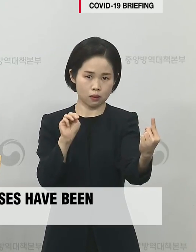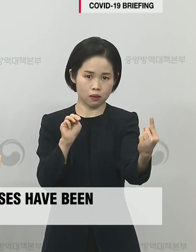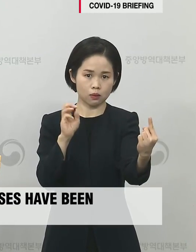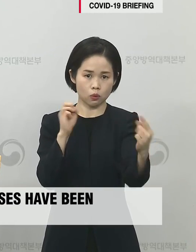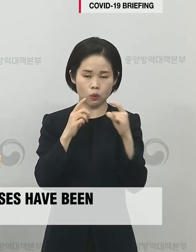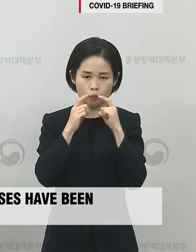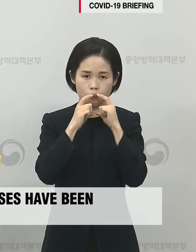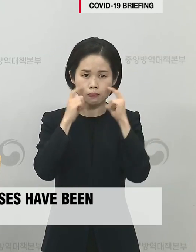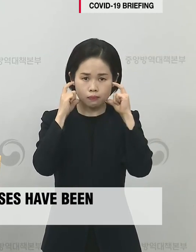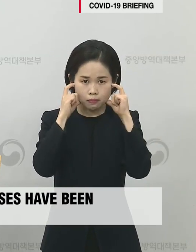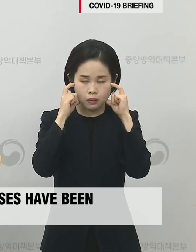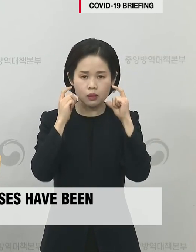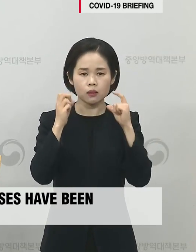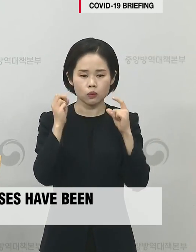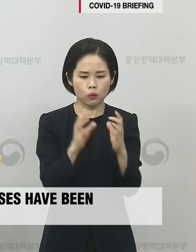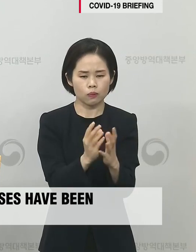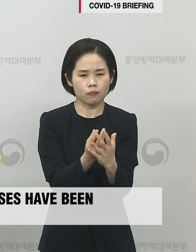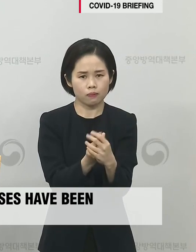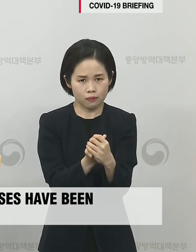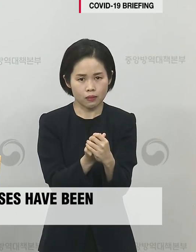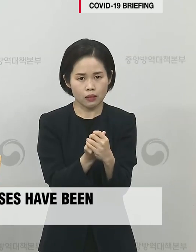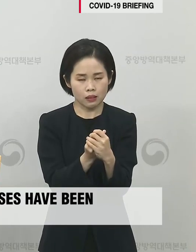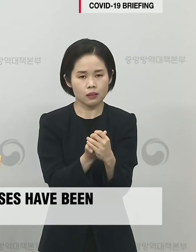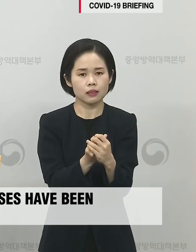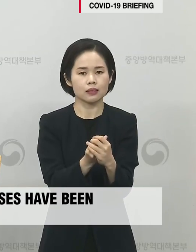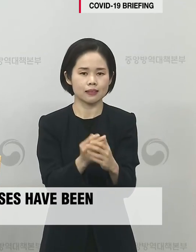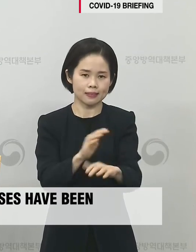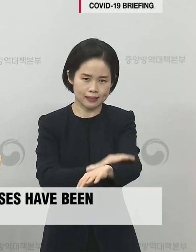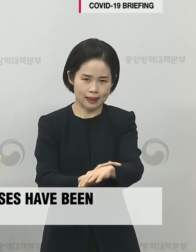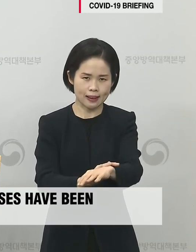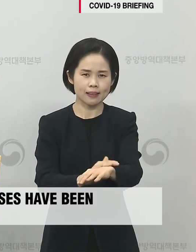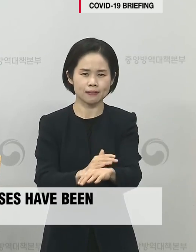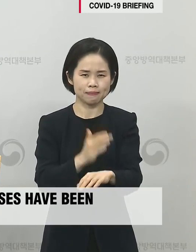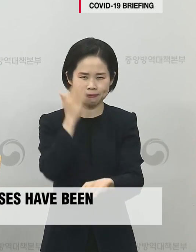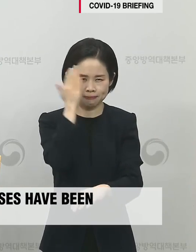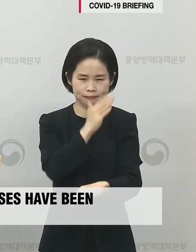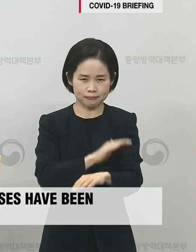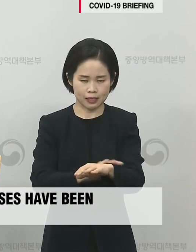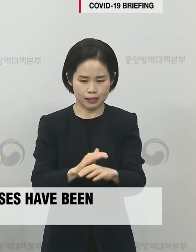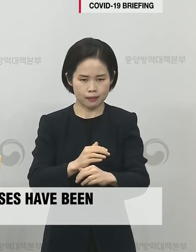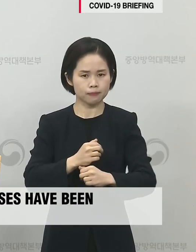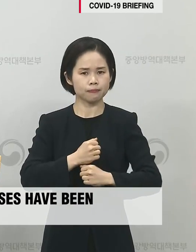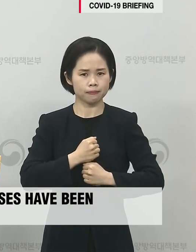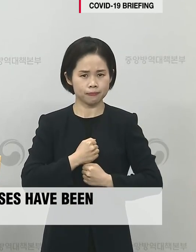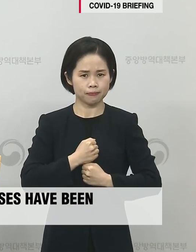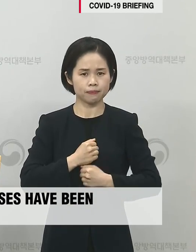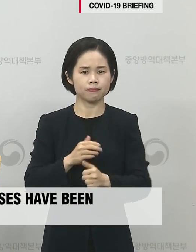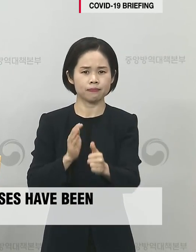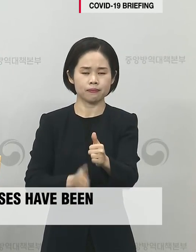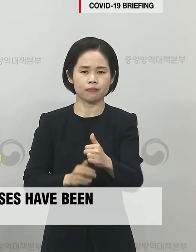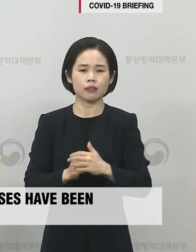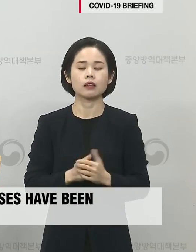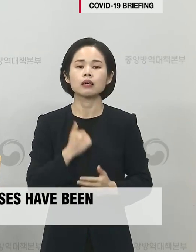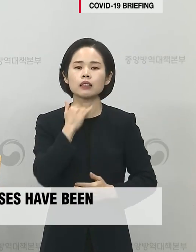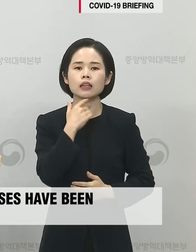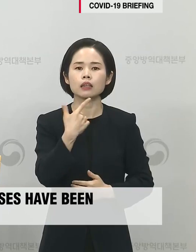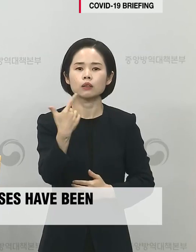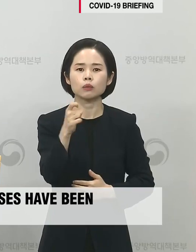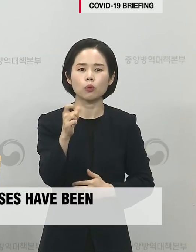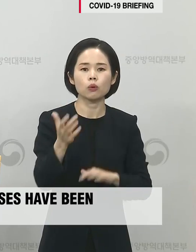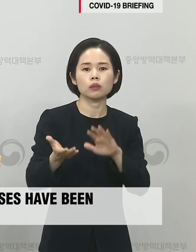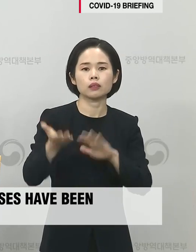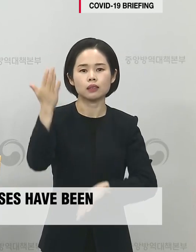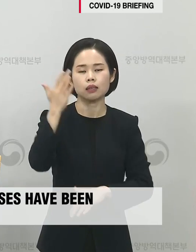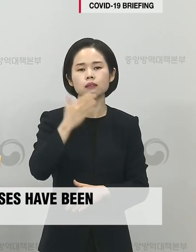please have 2 meters of distance with each other. Please wear your face mask and keep your personal hygiene, like washing of your